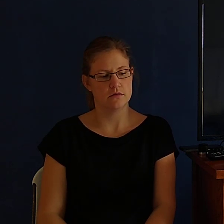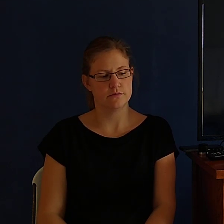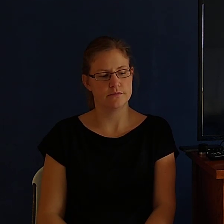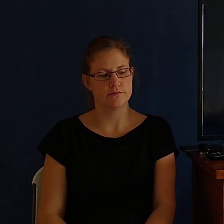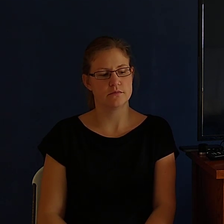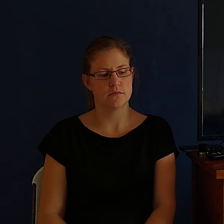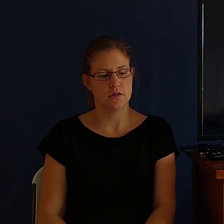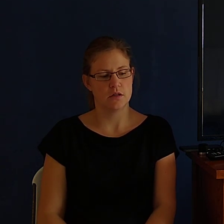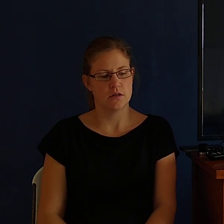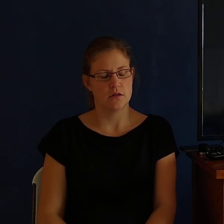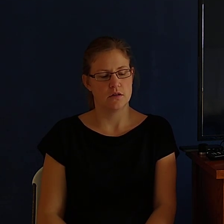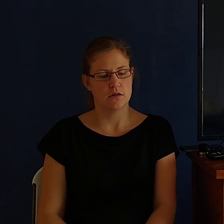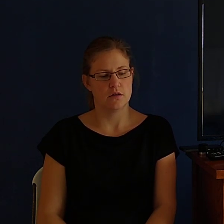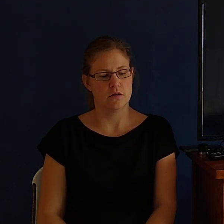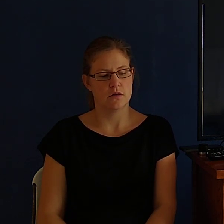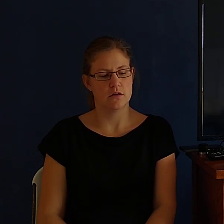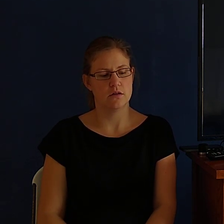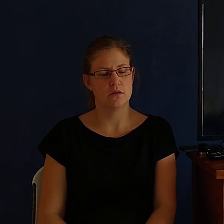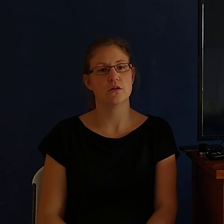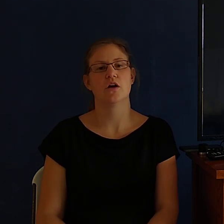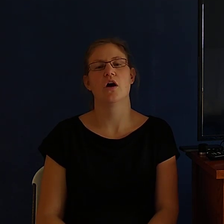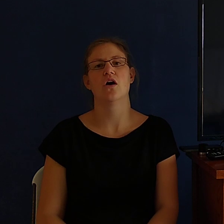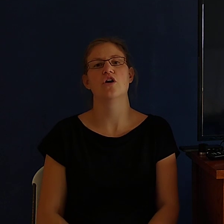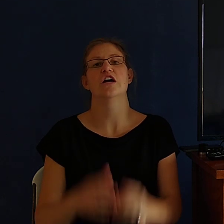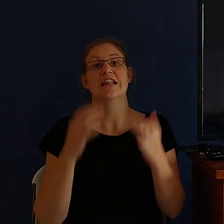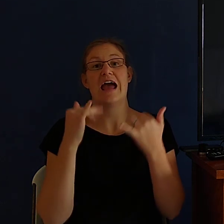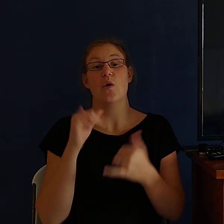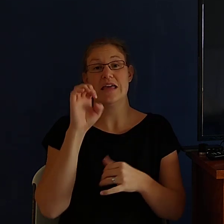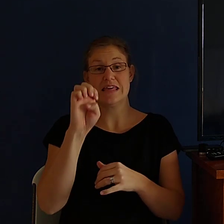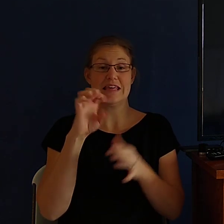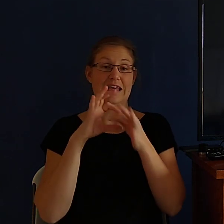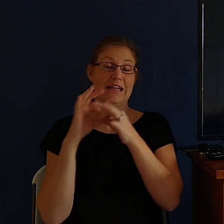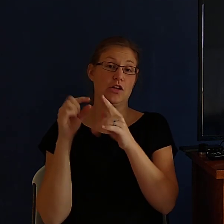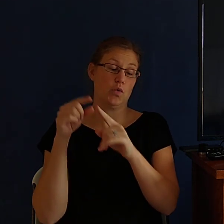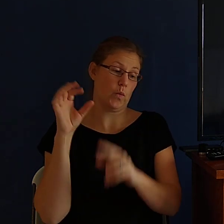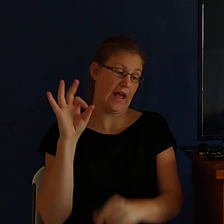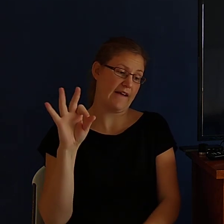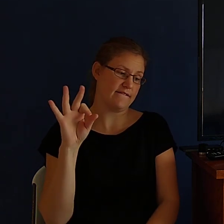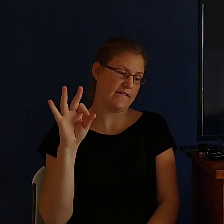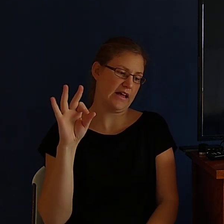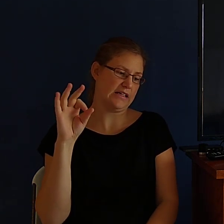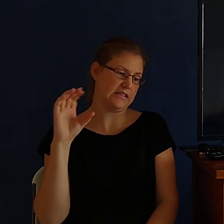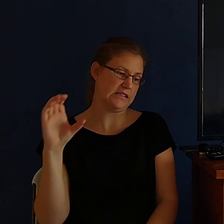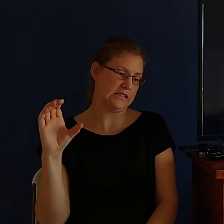are at node E. E is connected to F, and C. F it's